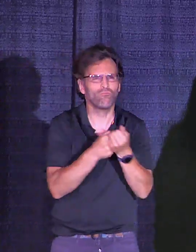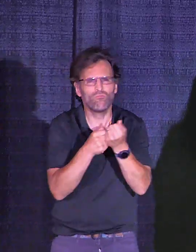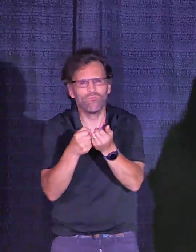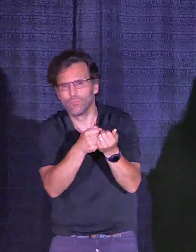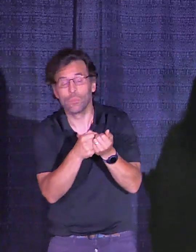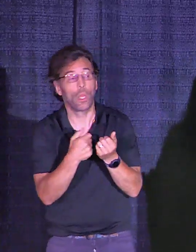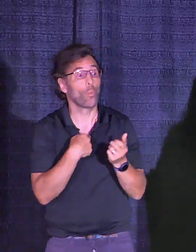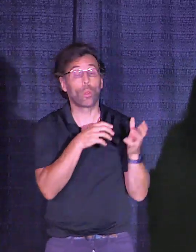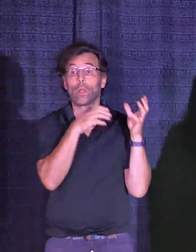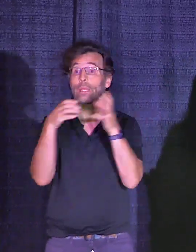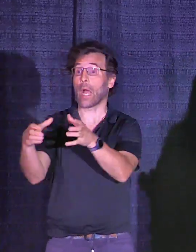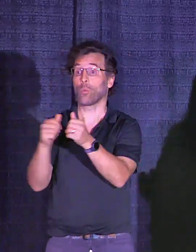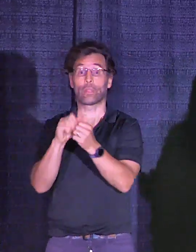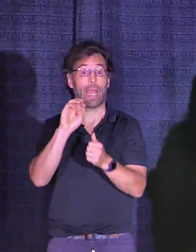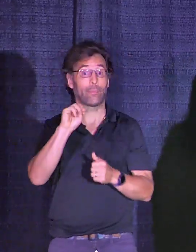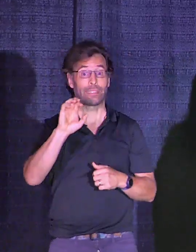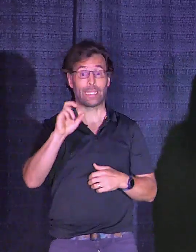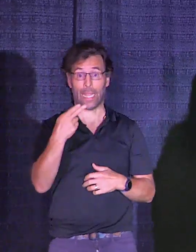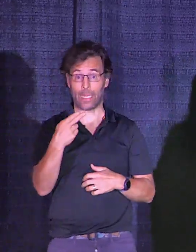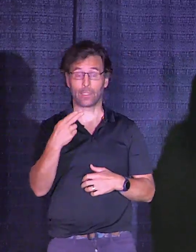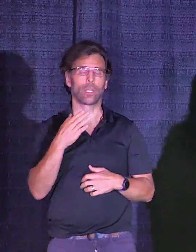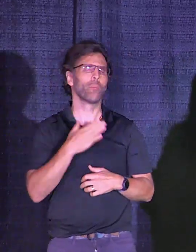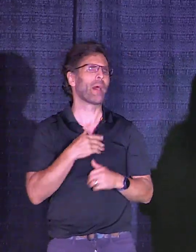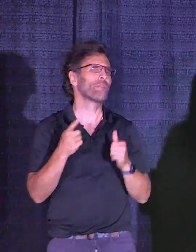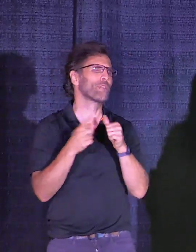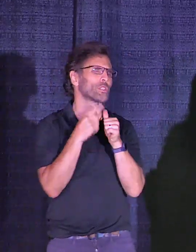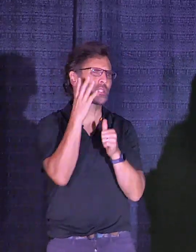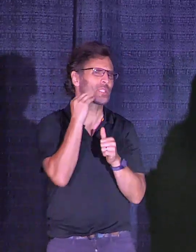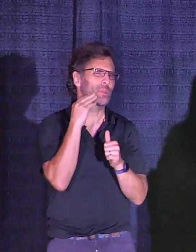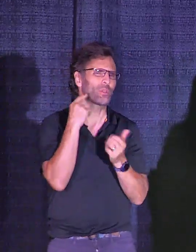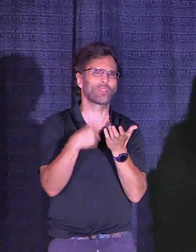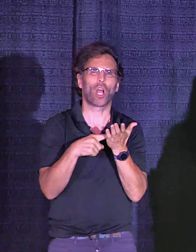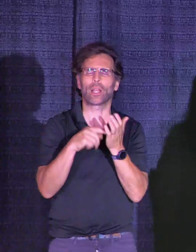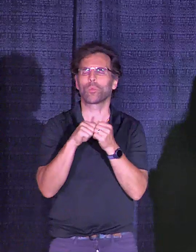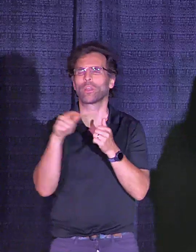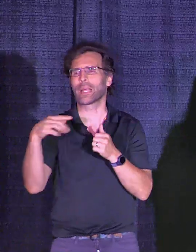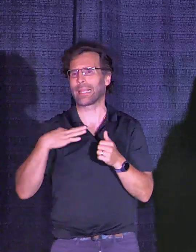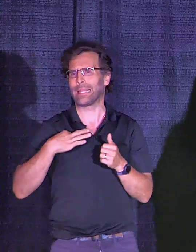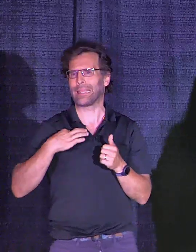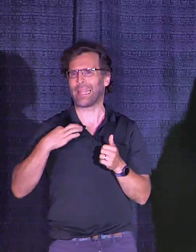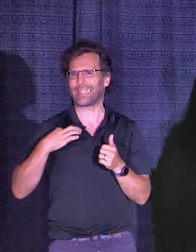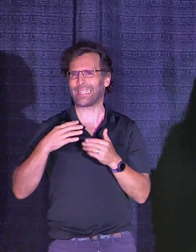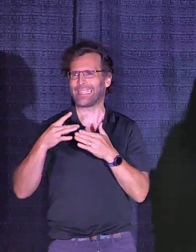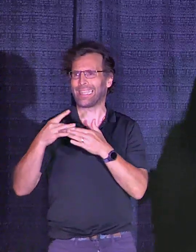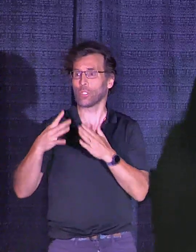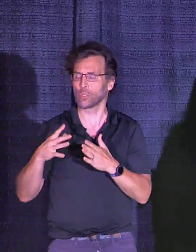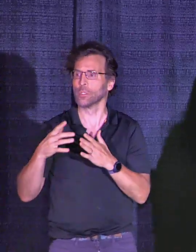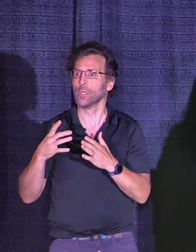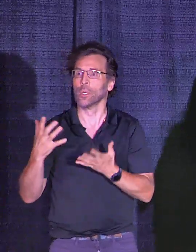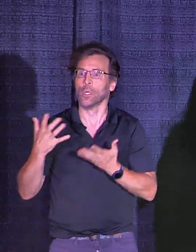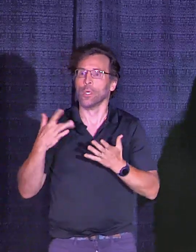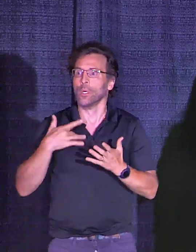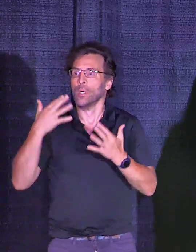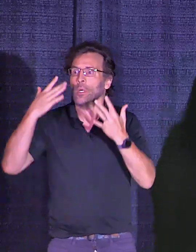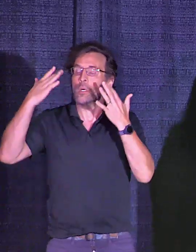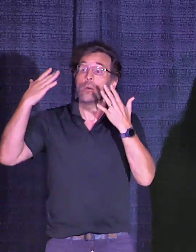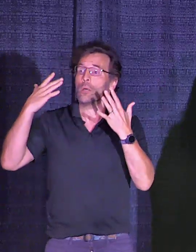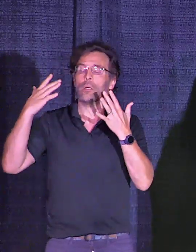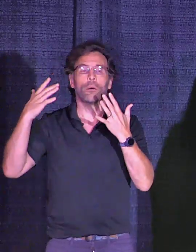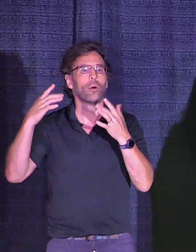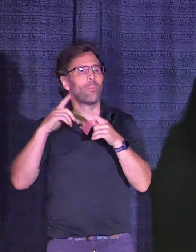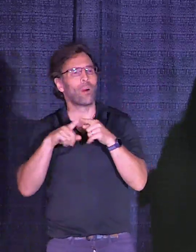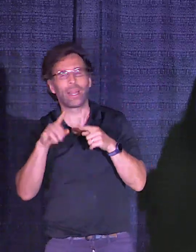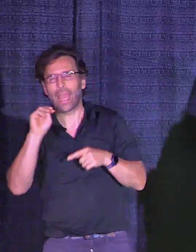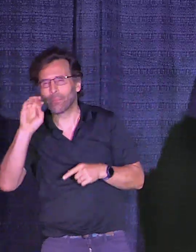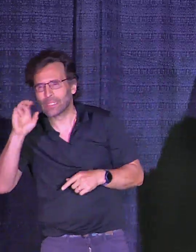with MCH, and that was my first experience talking with elected leaders, and it was overwhelming. But we were supported